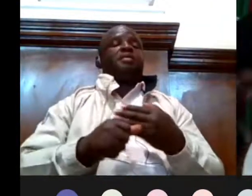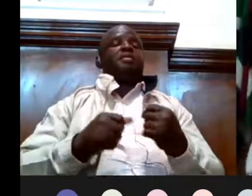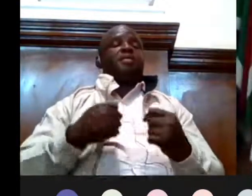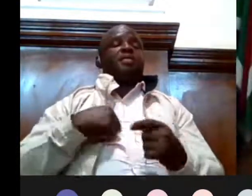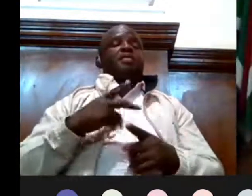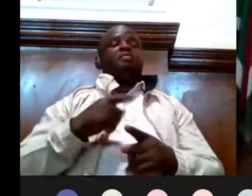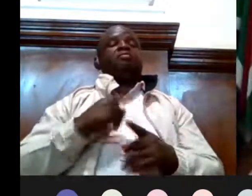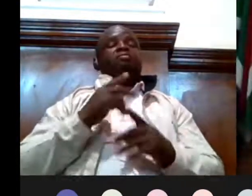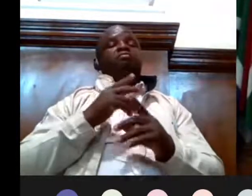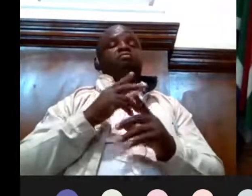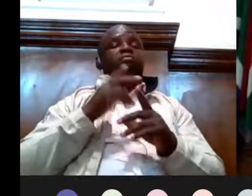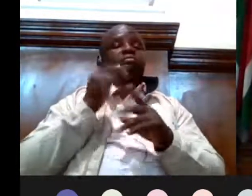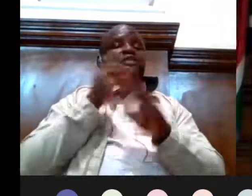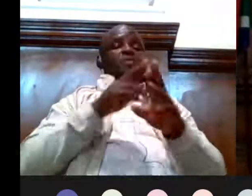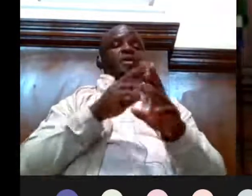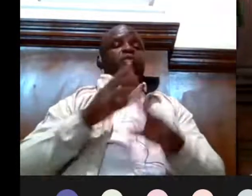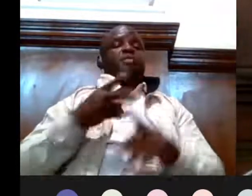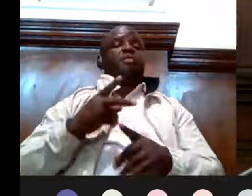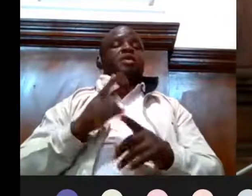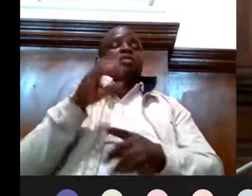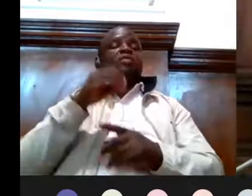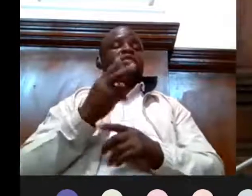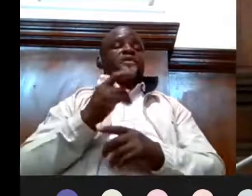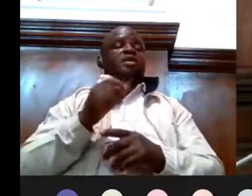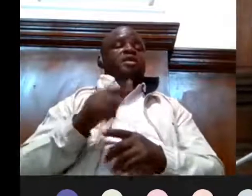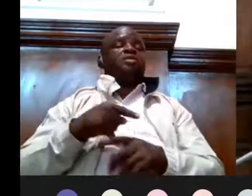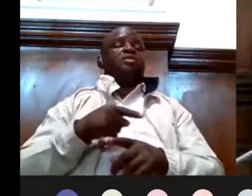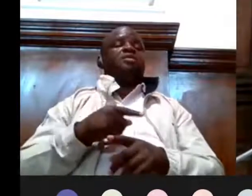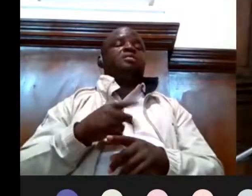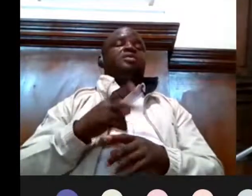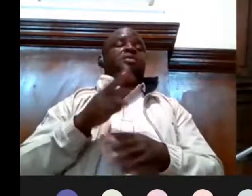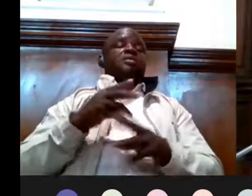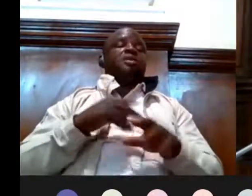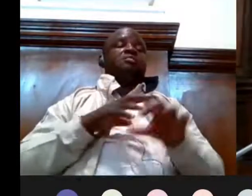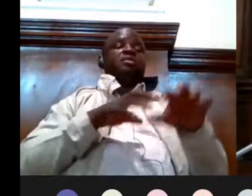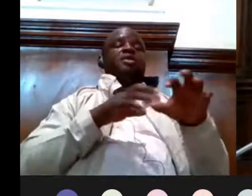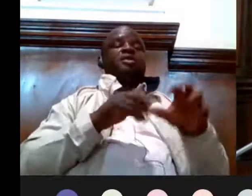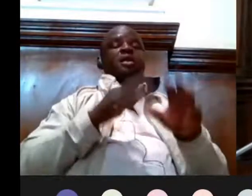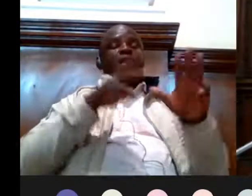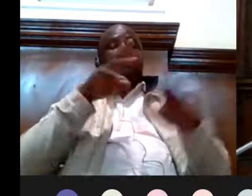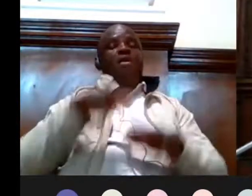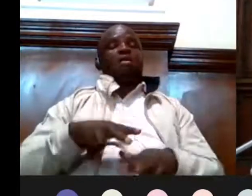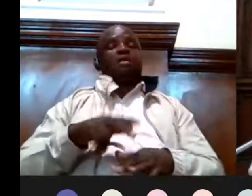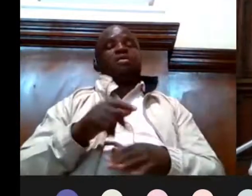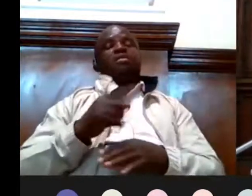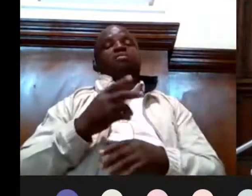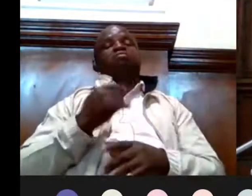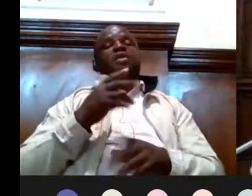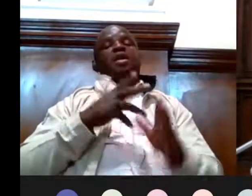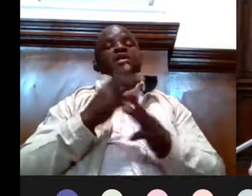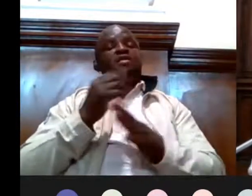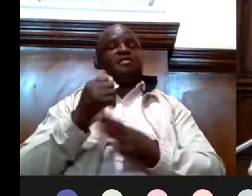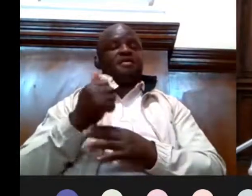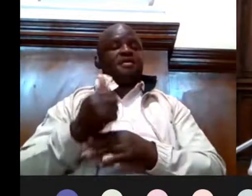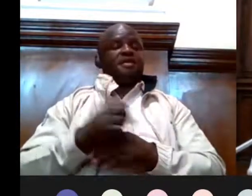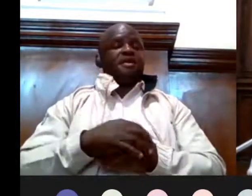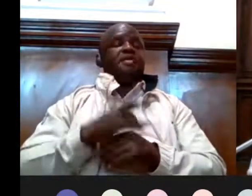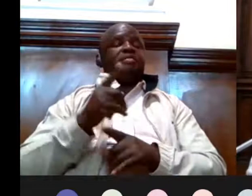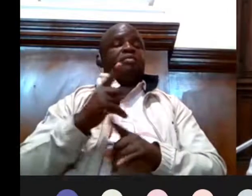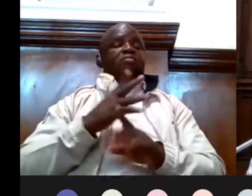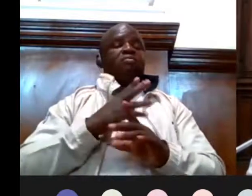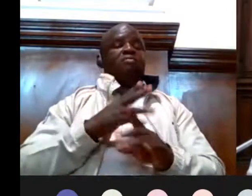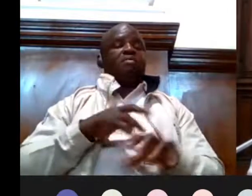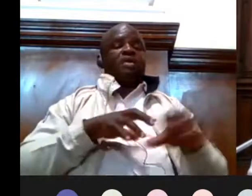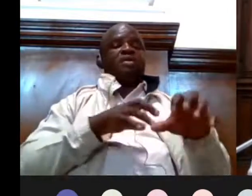than 20,000 women who marched to the union buildings on the 9th of August, 1956 in